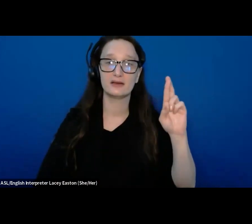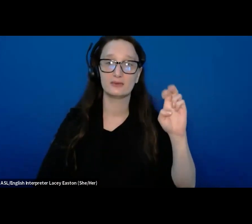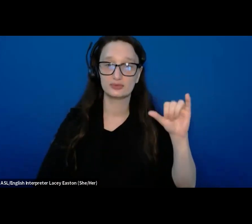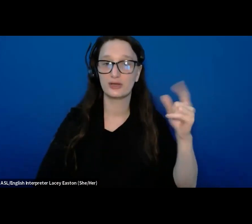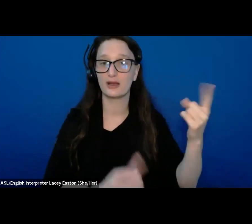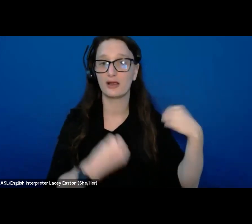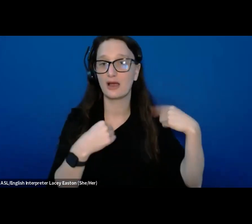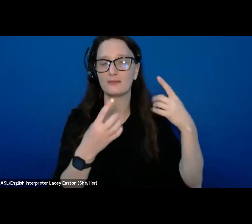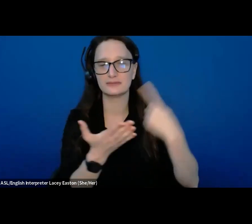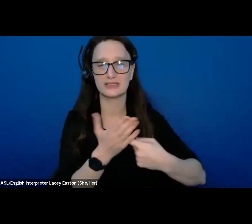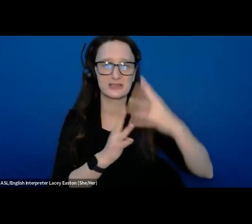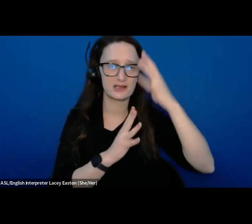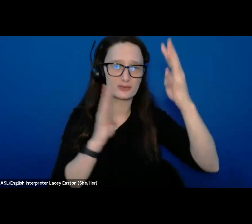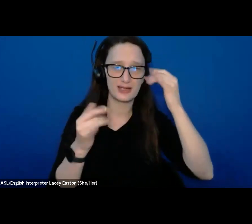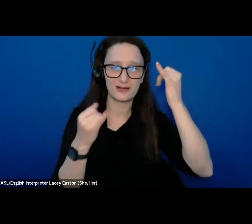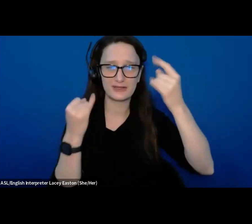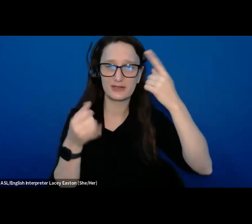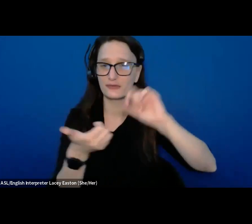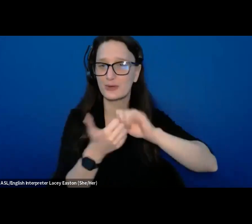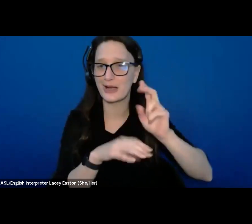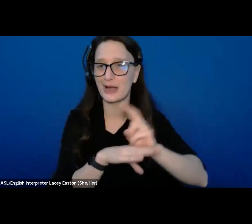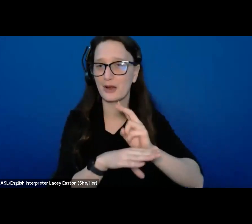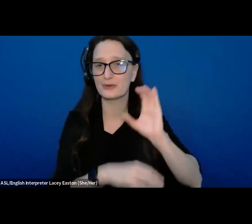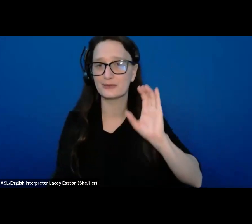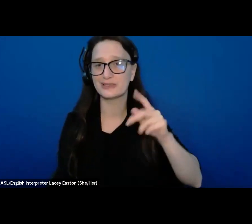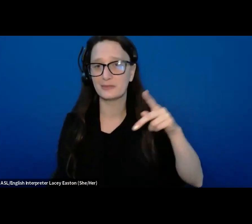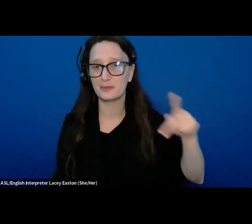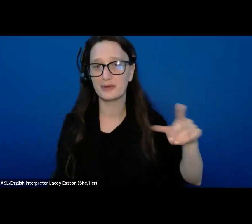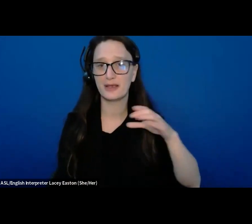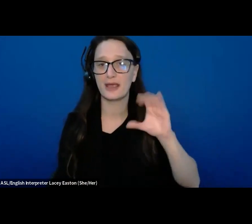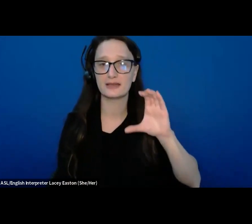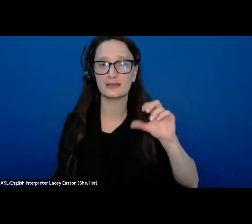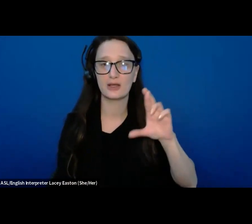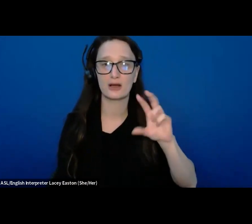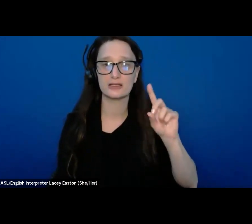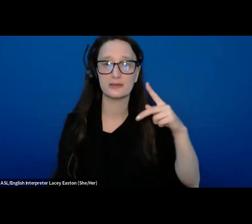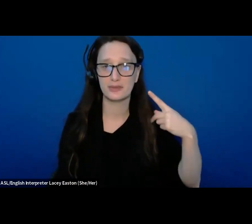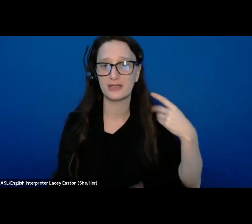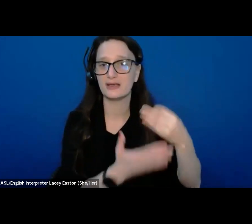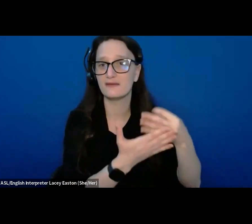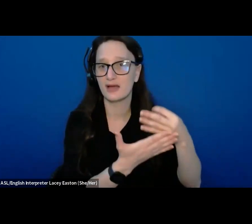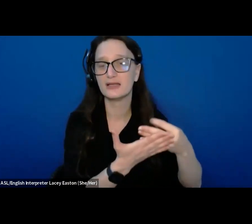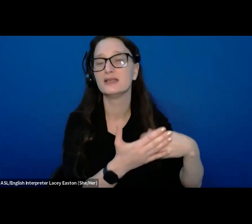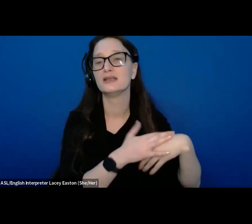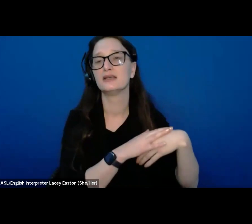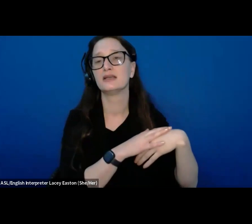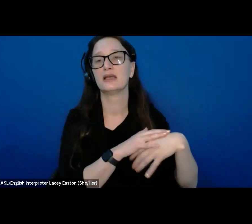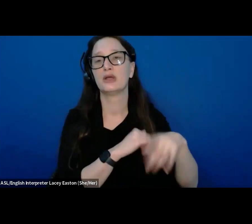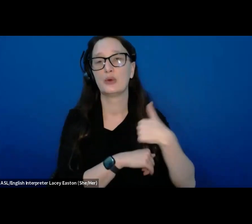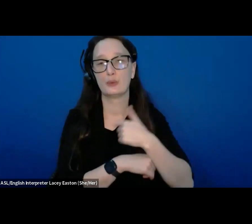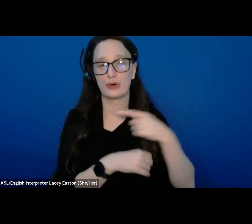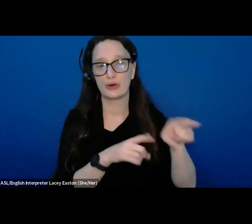ideas for utilizing some CPP and CRDP funding. We are also dealing with a lot